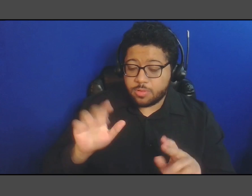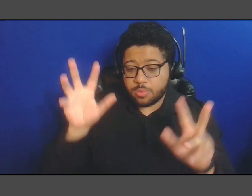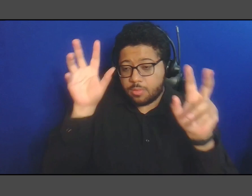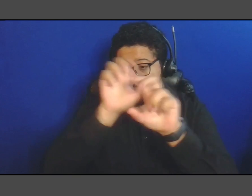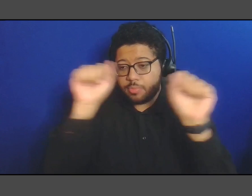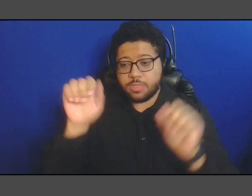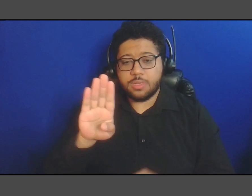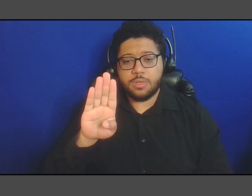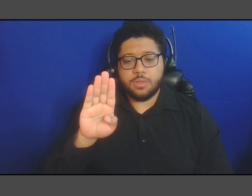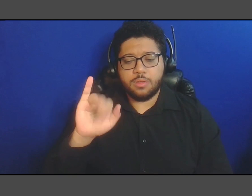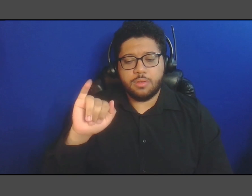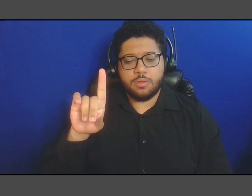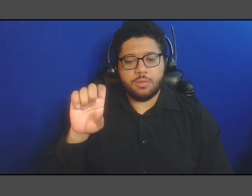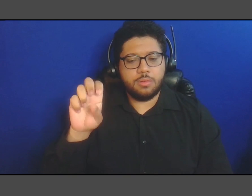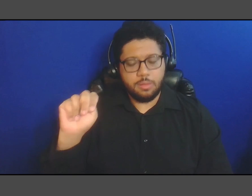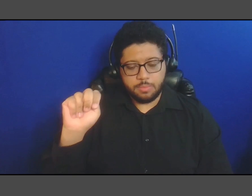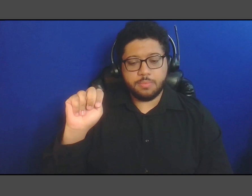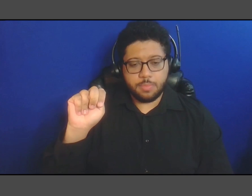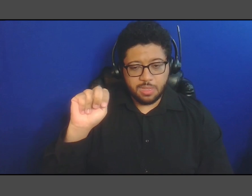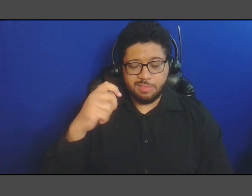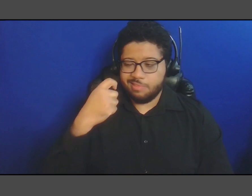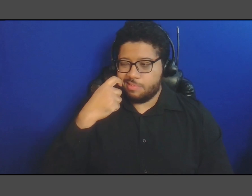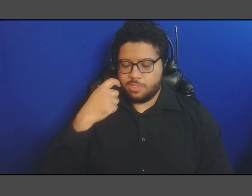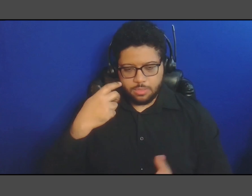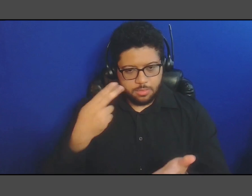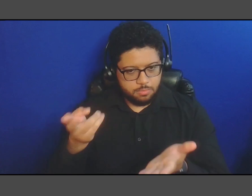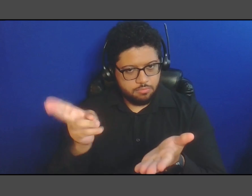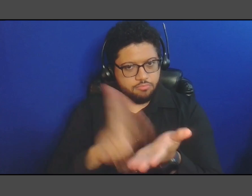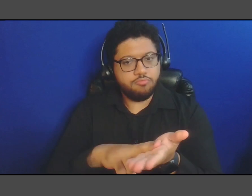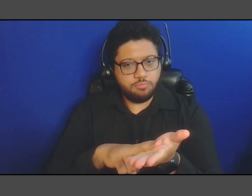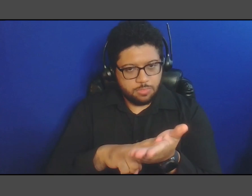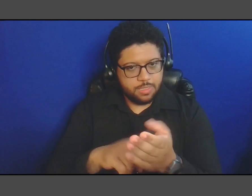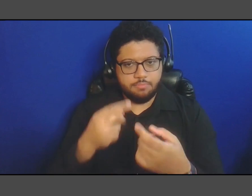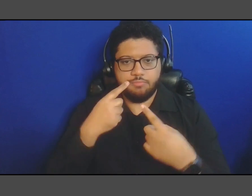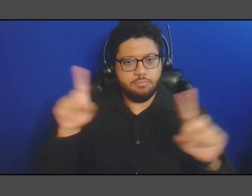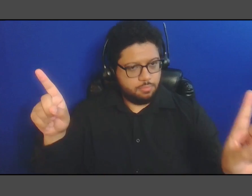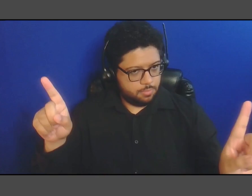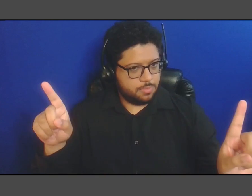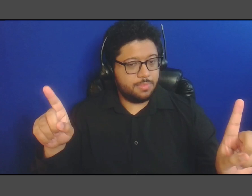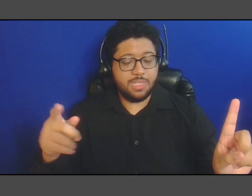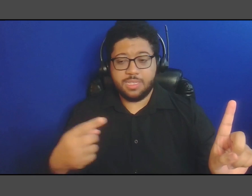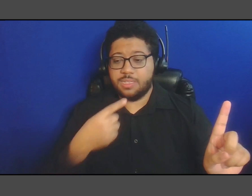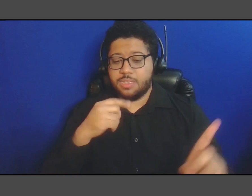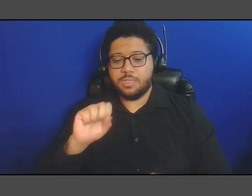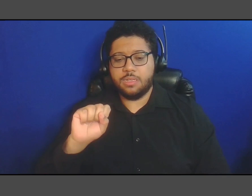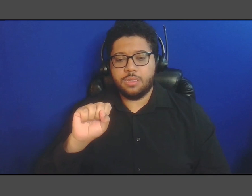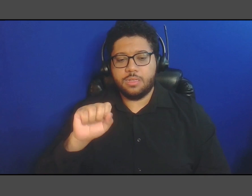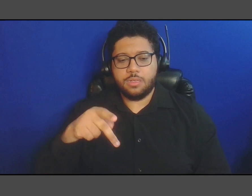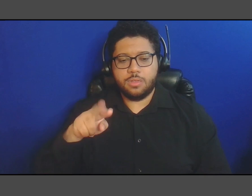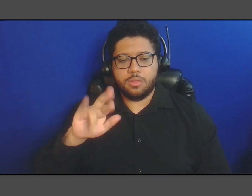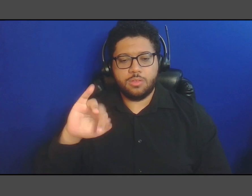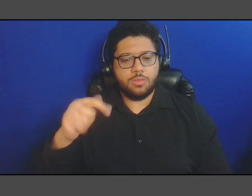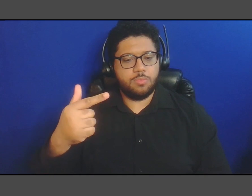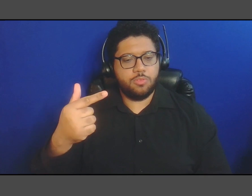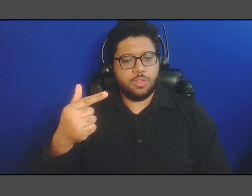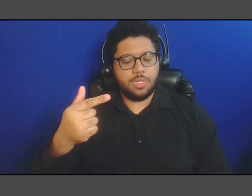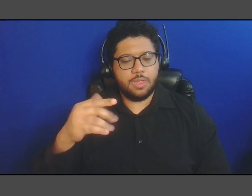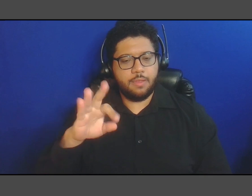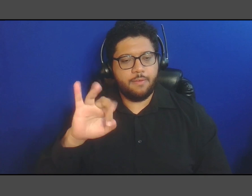example, signed a proclamation to make the Springfield race riots part of the National Park